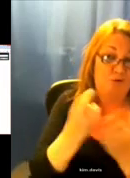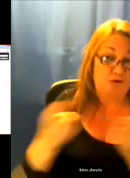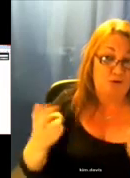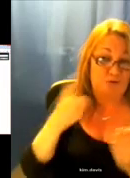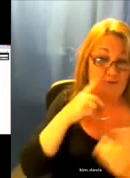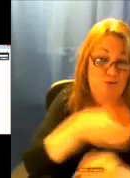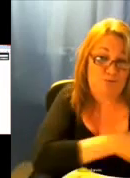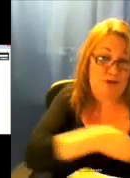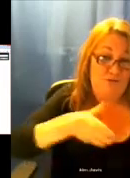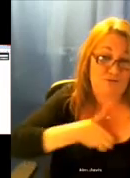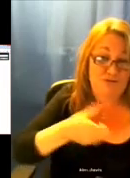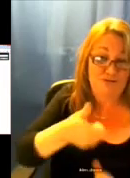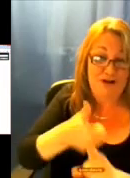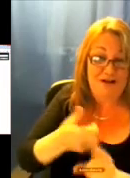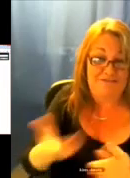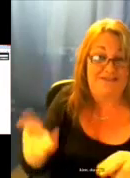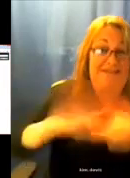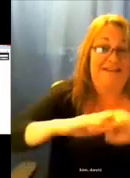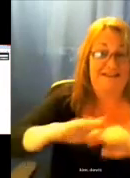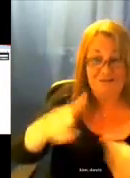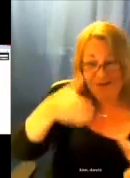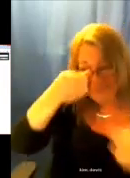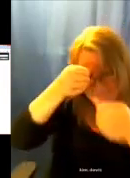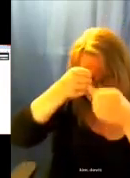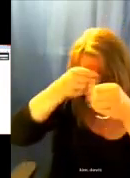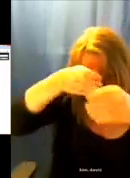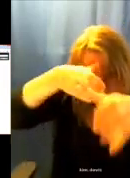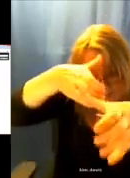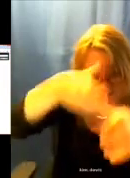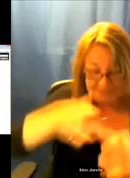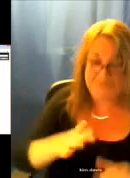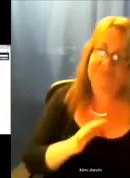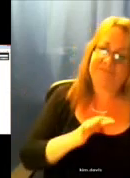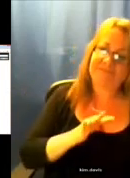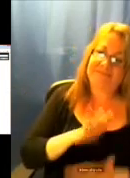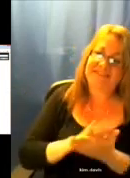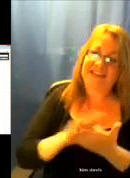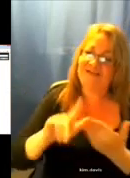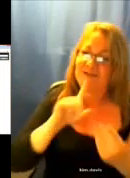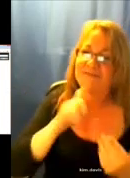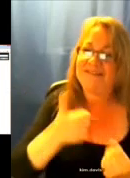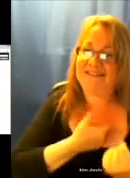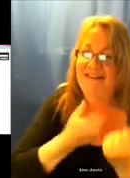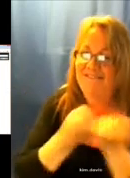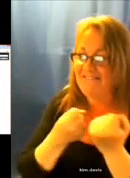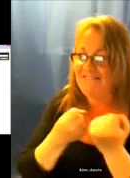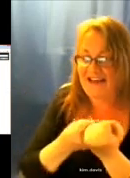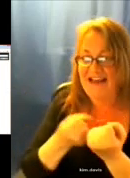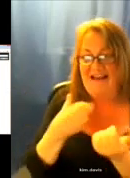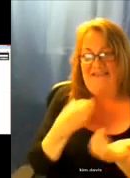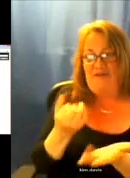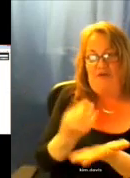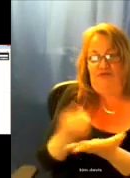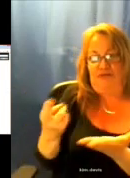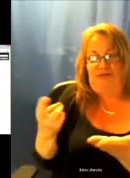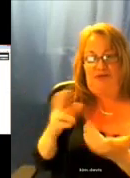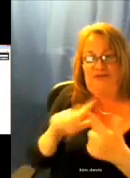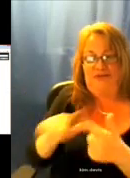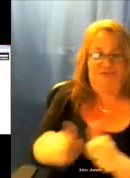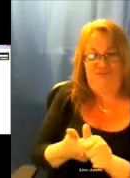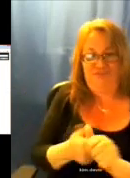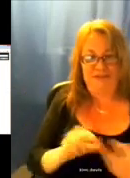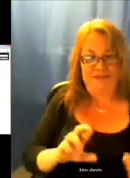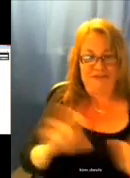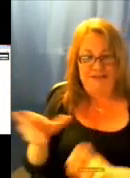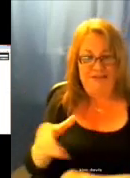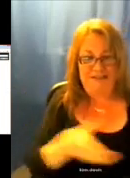Plus, we're looking at captioning too. The resources about empowering yourself is increasing your knowledge. And that's what